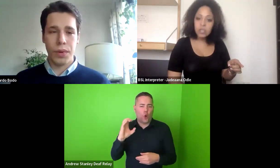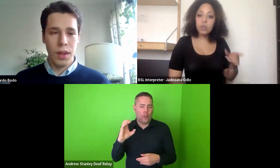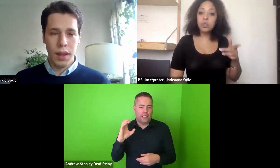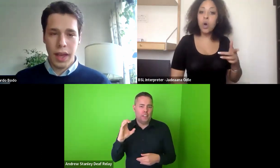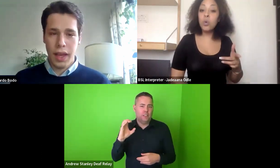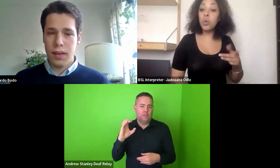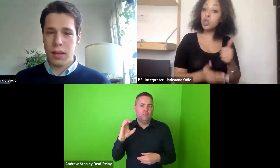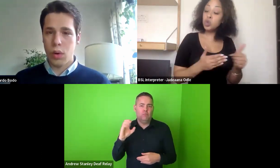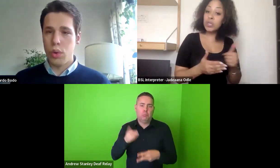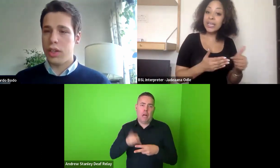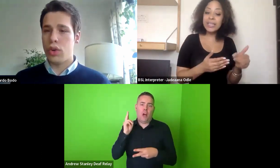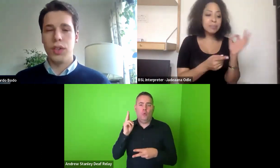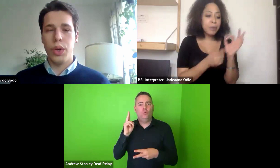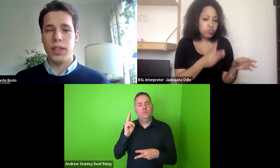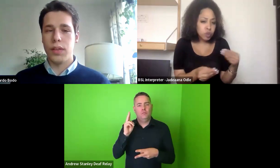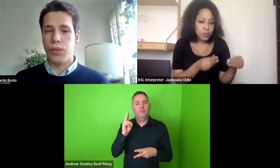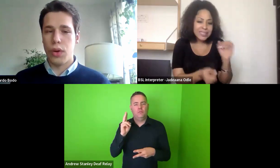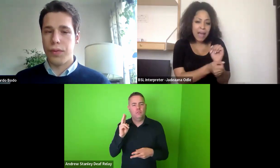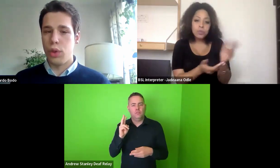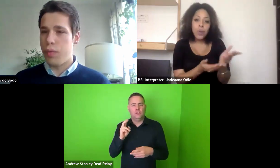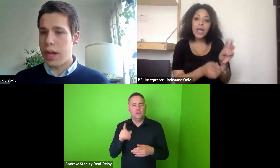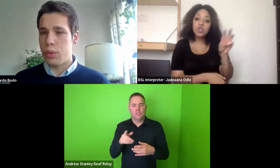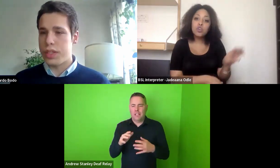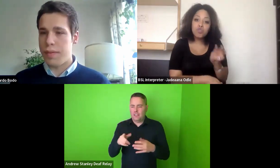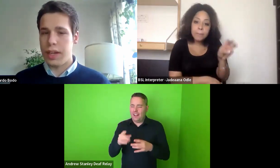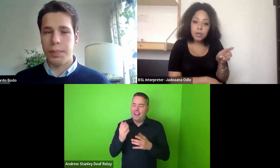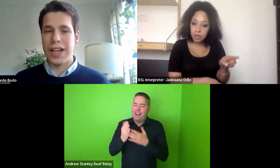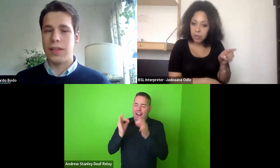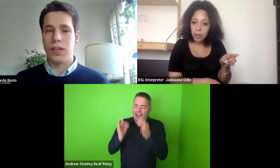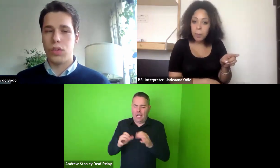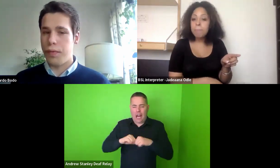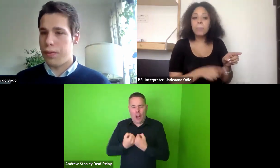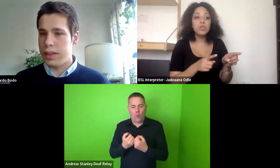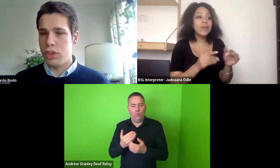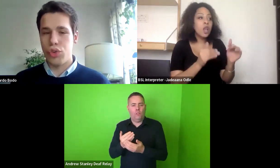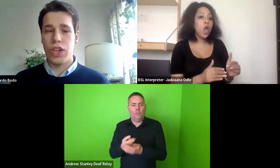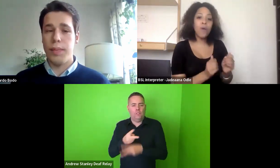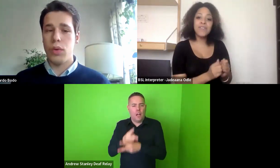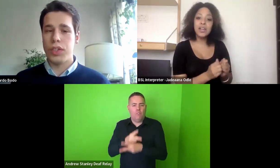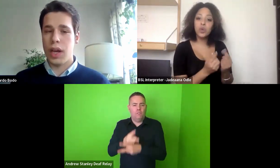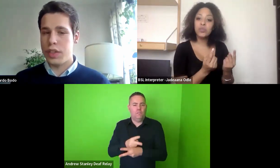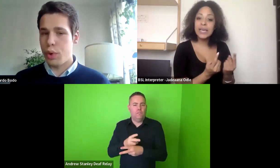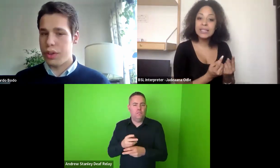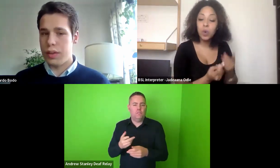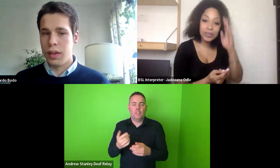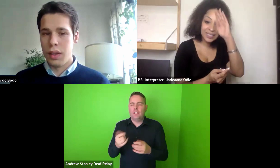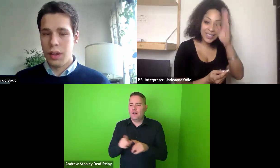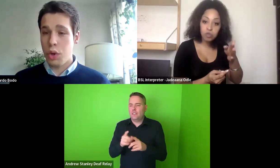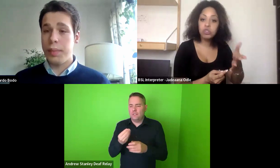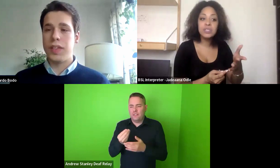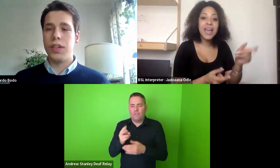in Europe, and all the toxic waste full of low value stuff like plastics of dangerous chemicals are